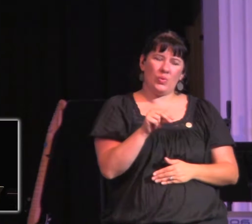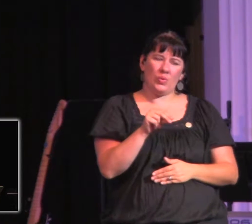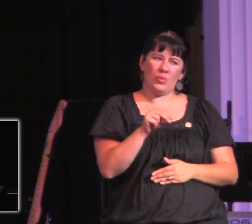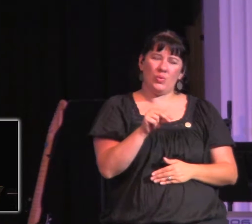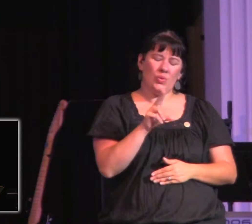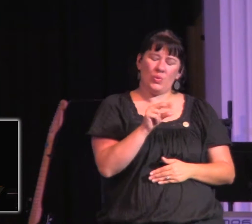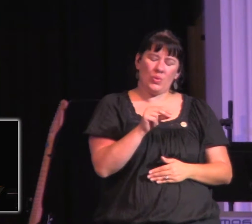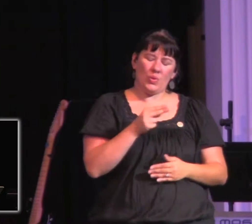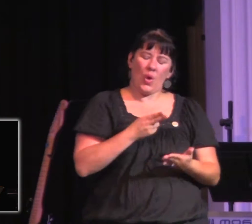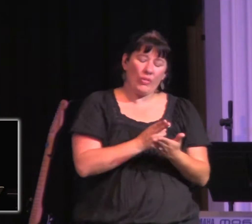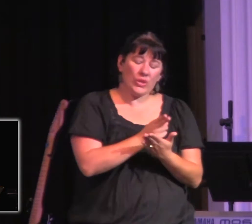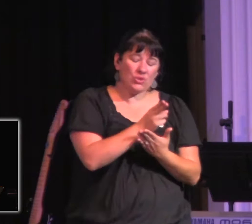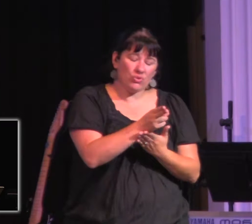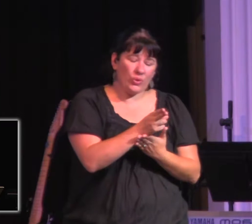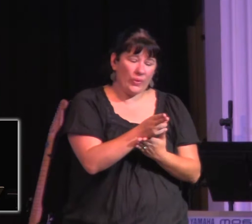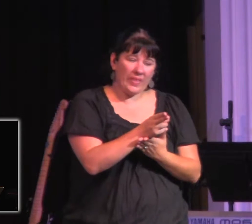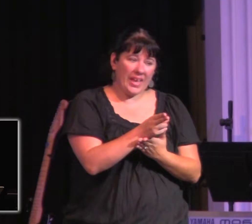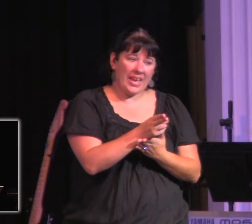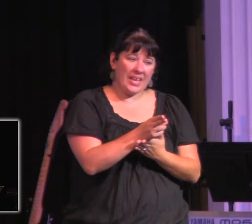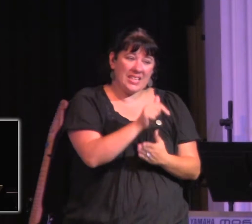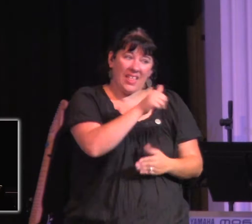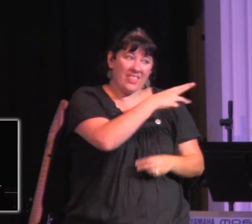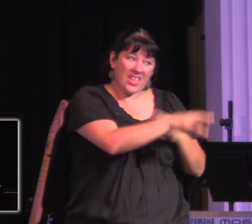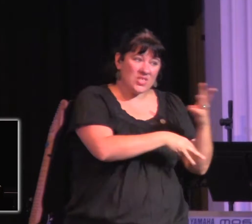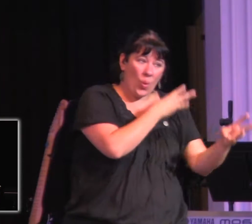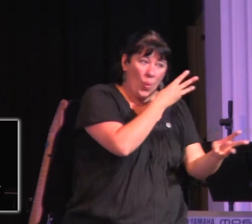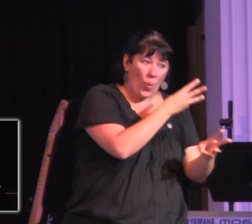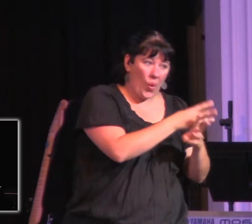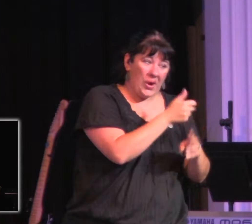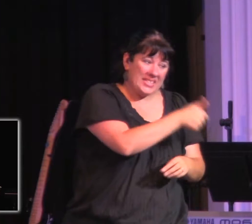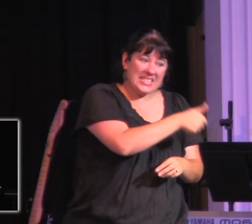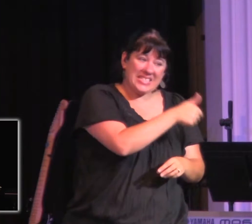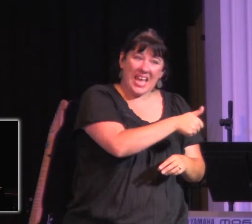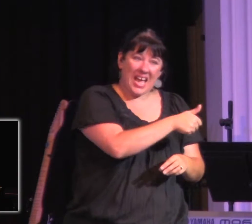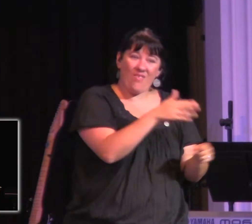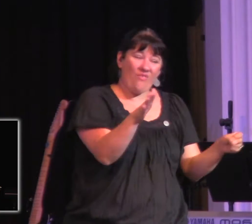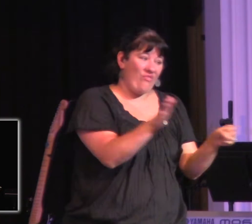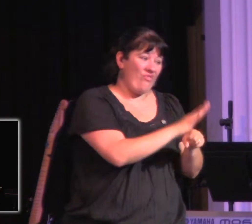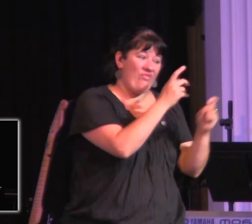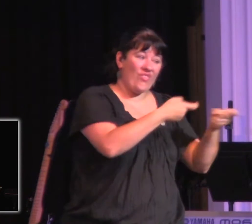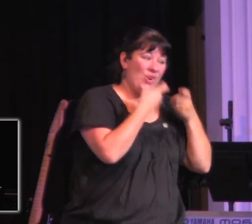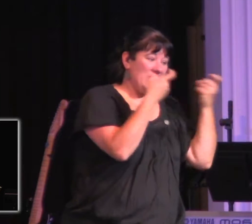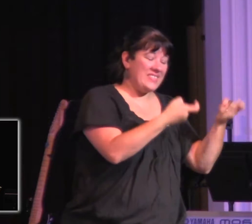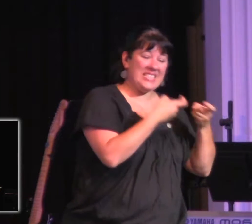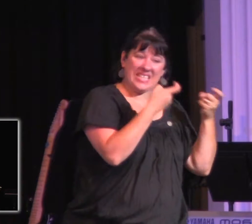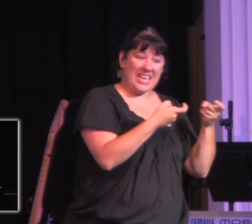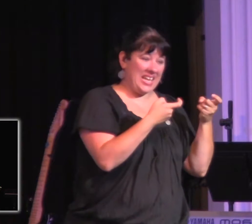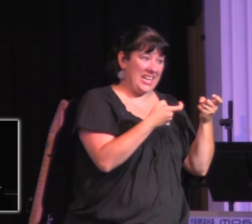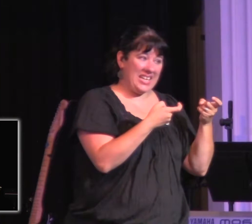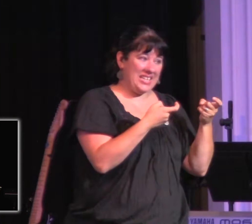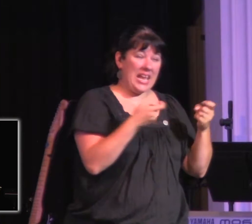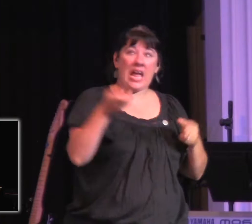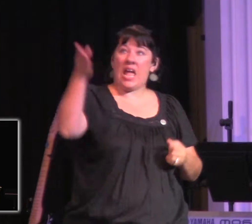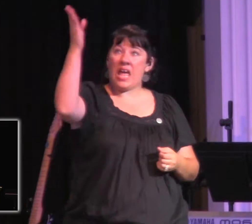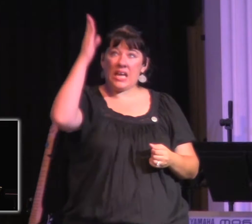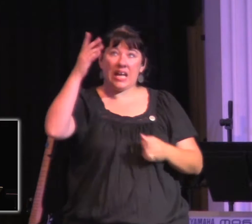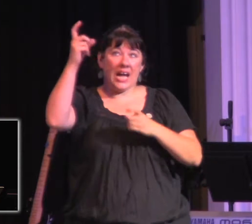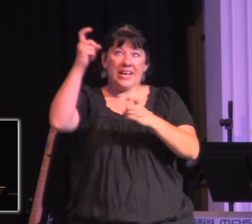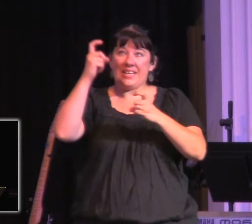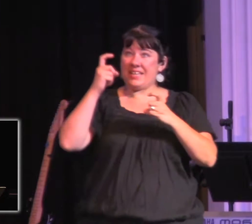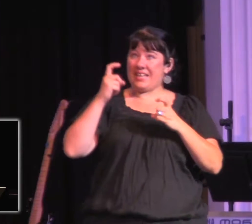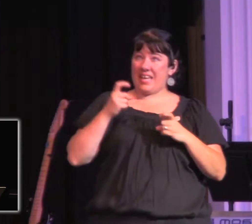humanity, sinful people that God has given the free will of choice. And because of being given the freedom